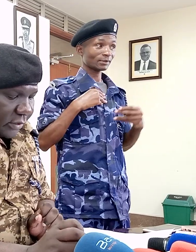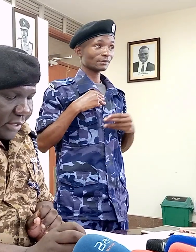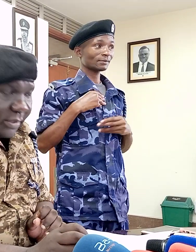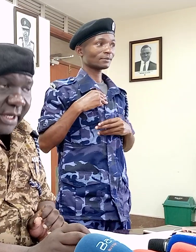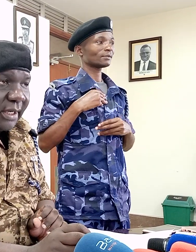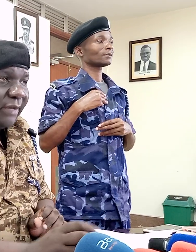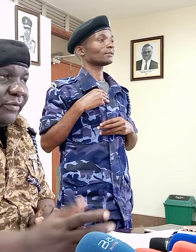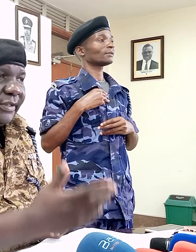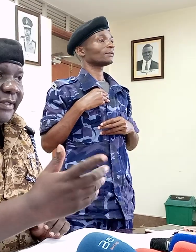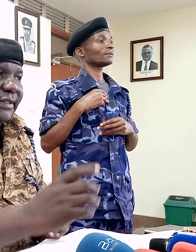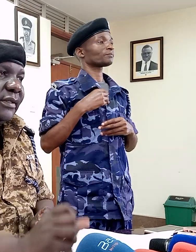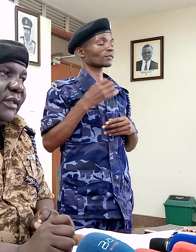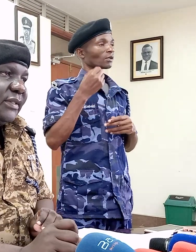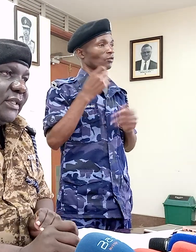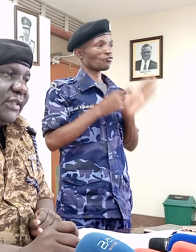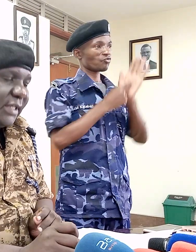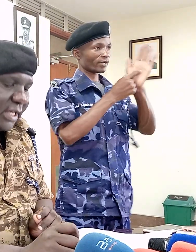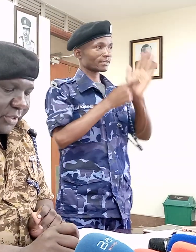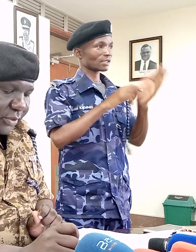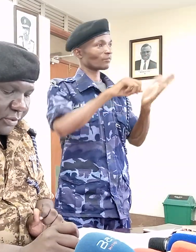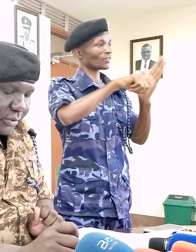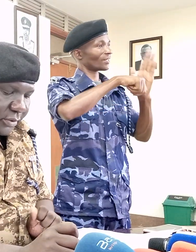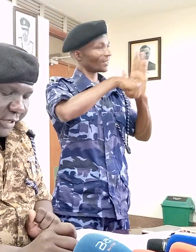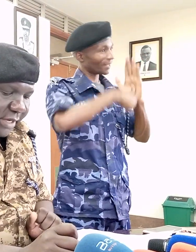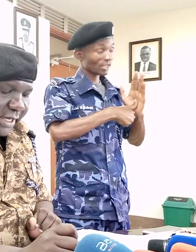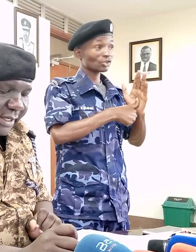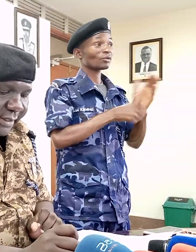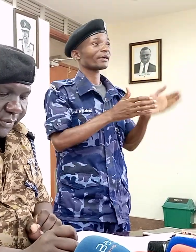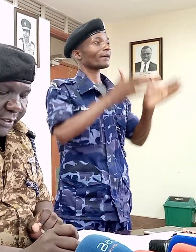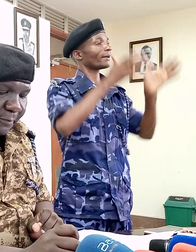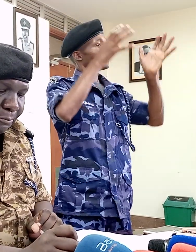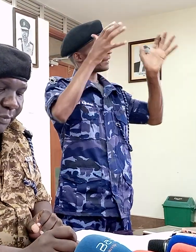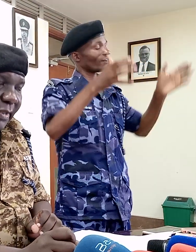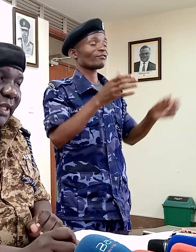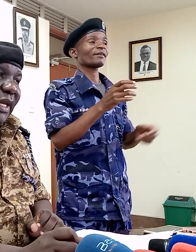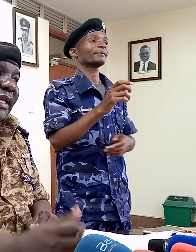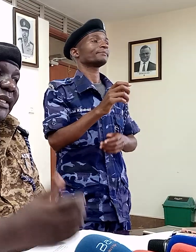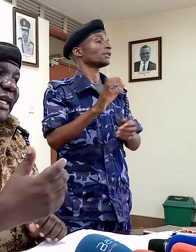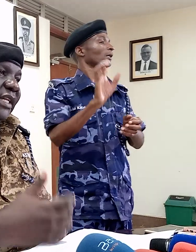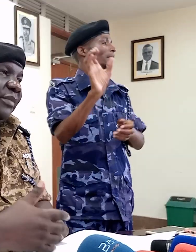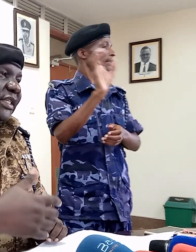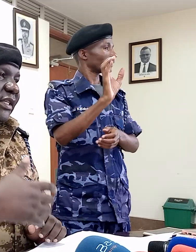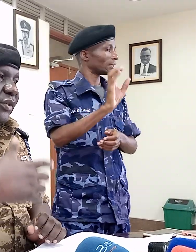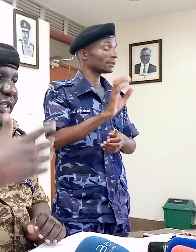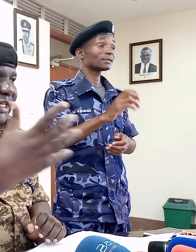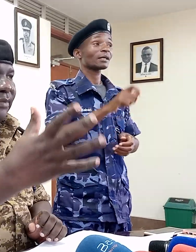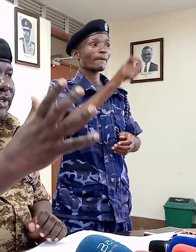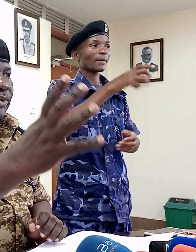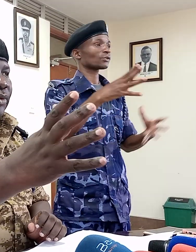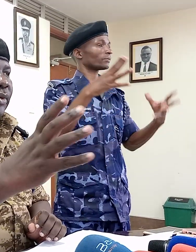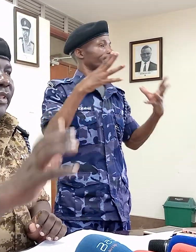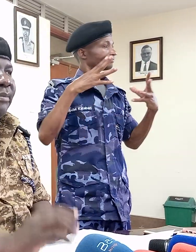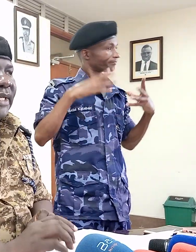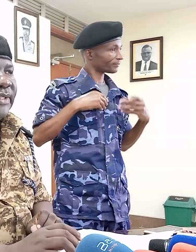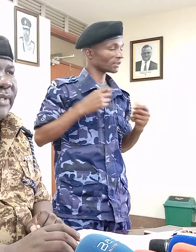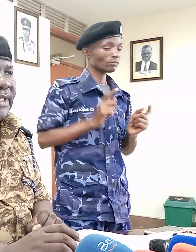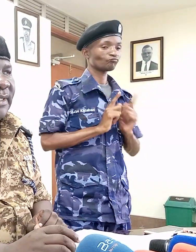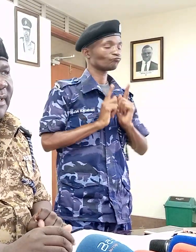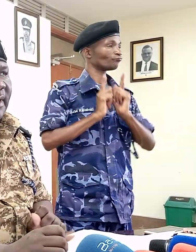a crime, like for this instance, a capital crime like this one, and is admitting, you take him to